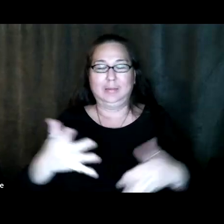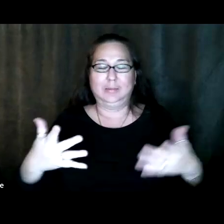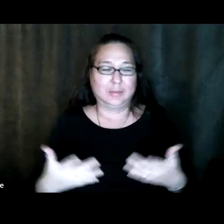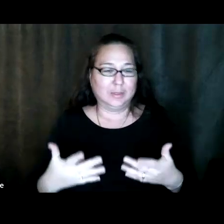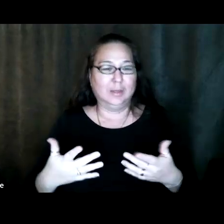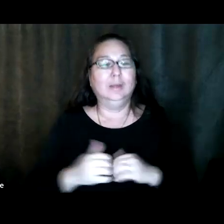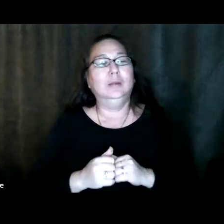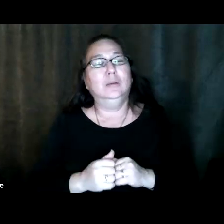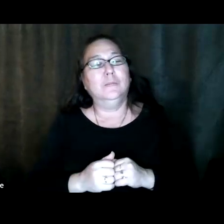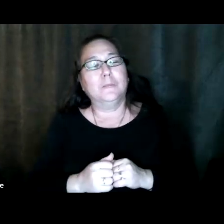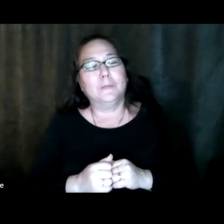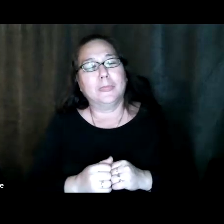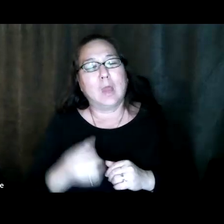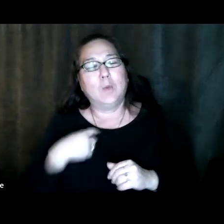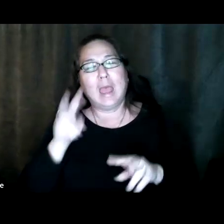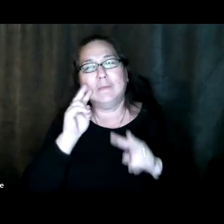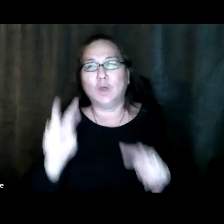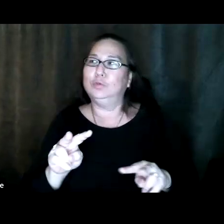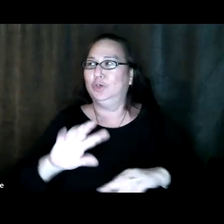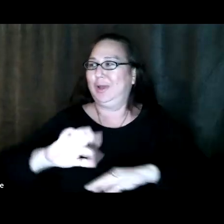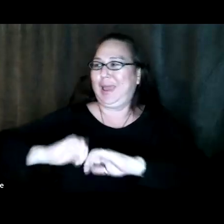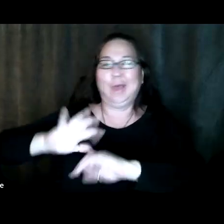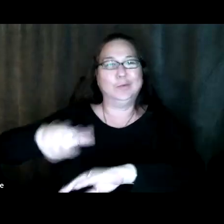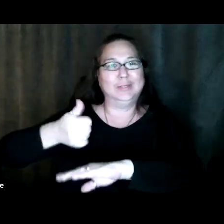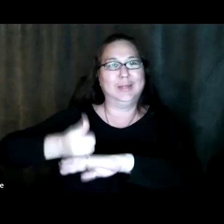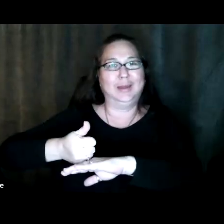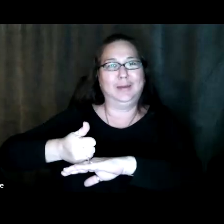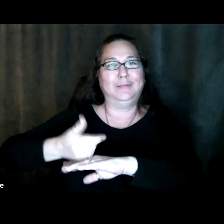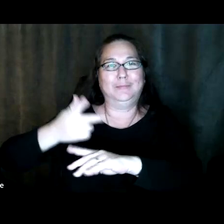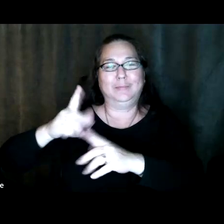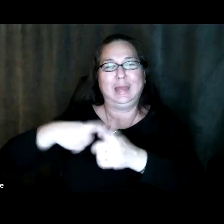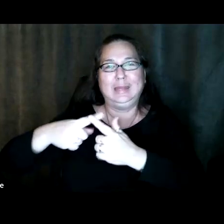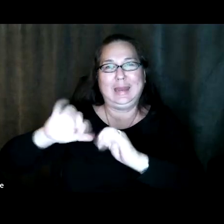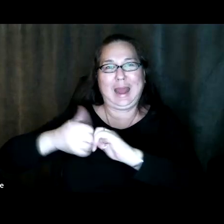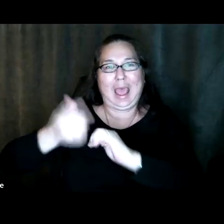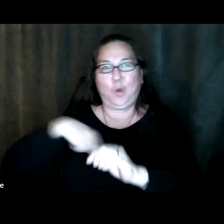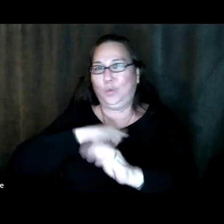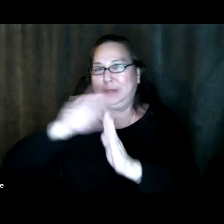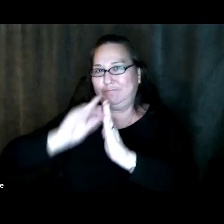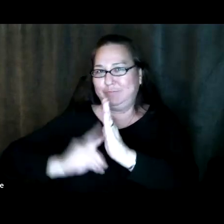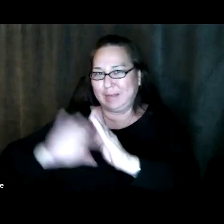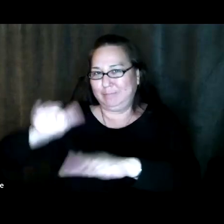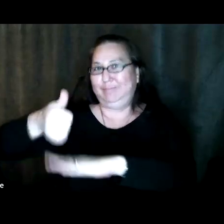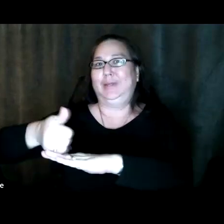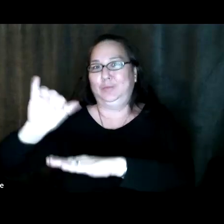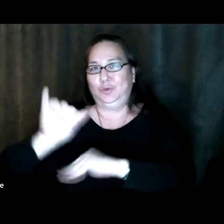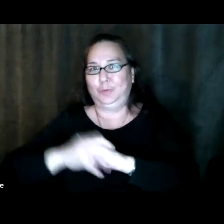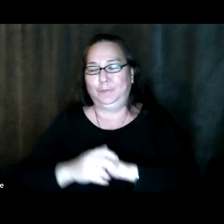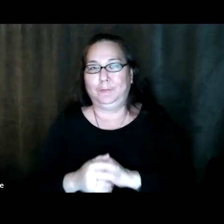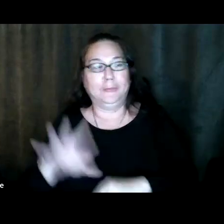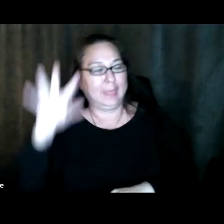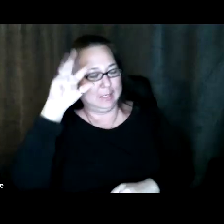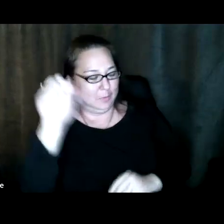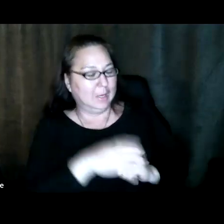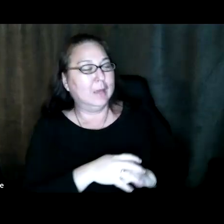table and look at the whiteboard and see how we can make that work. Thank you. The other interesting part is, which I think is a great Tetra